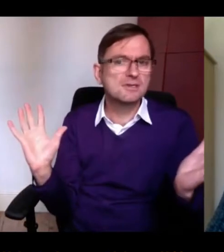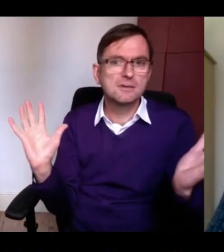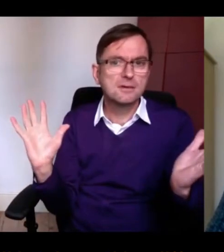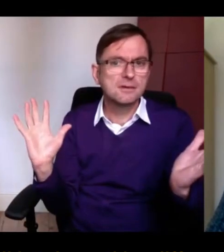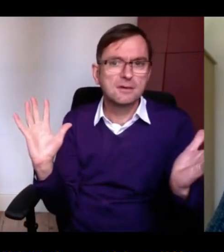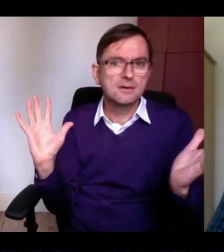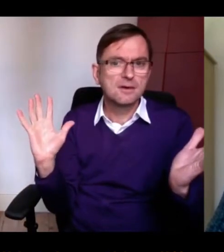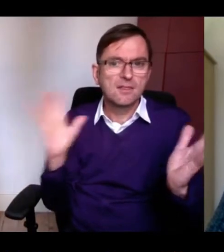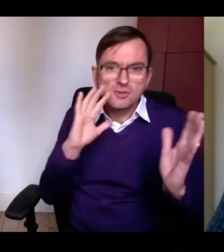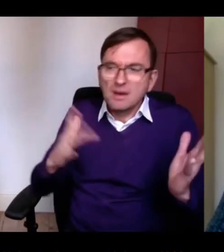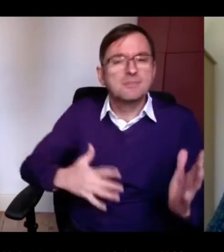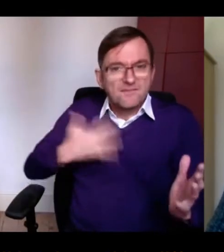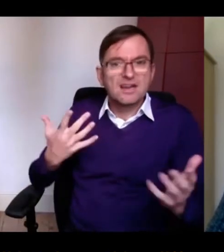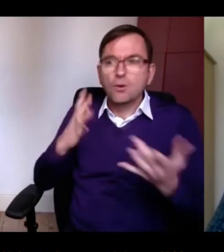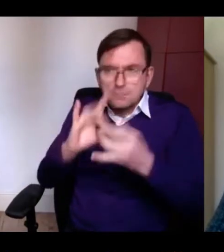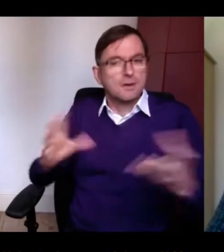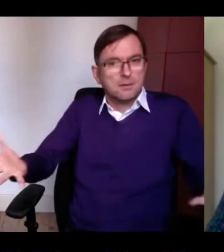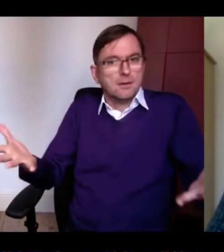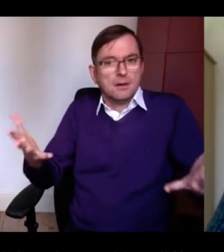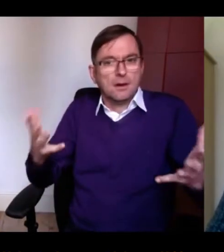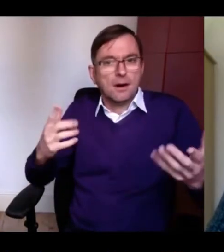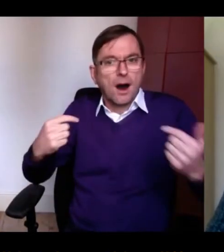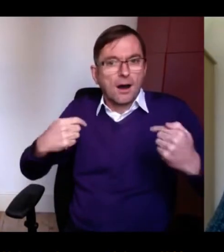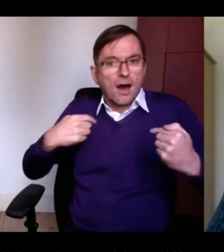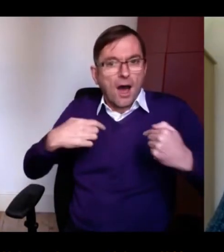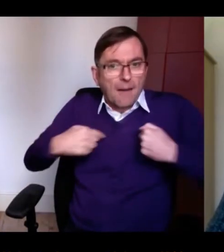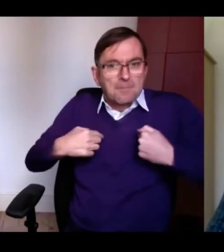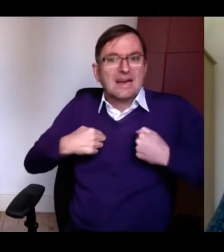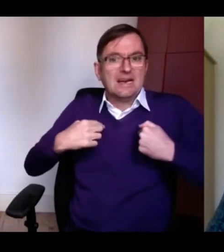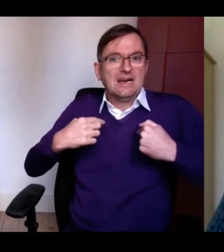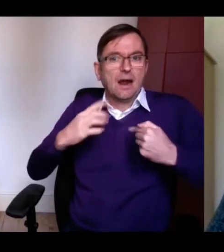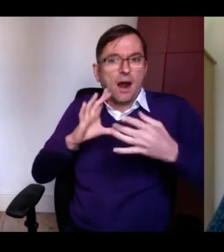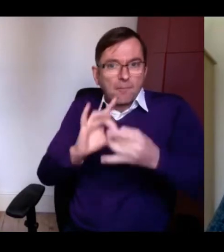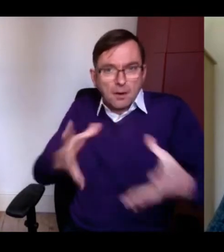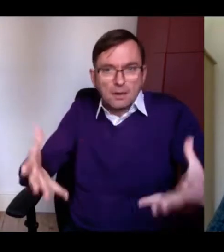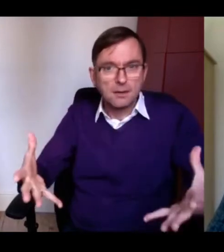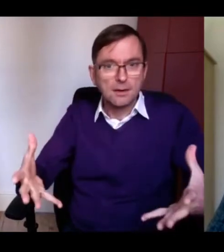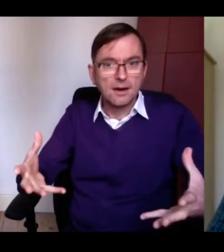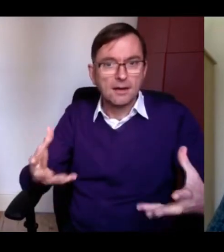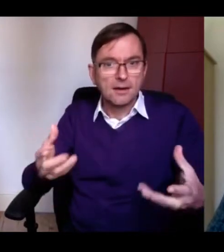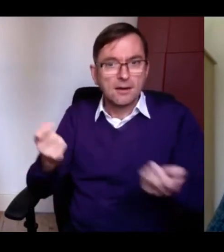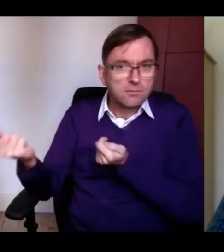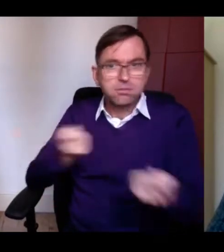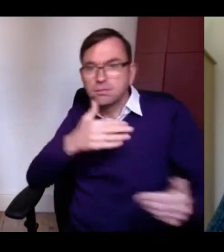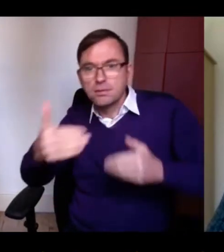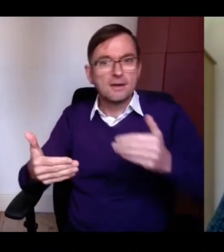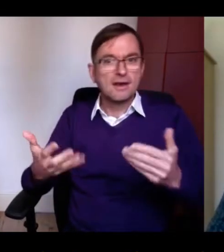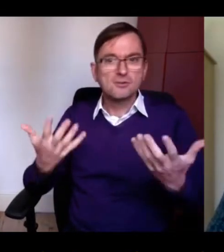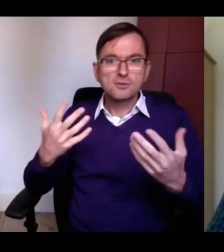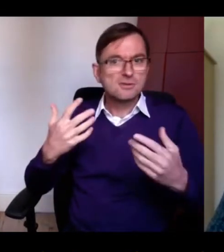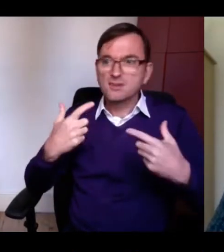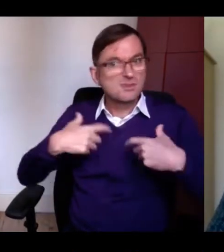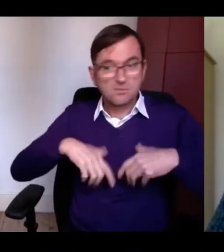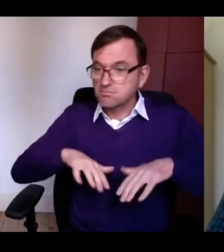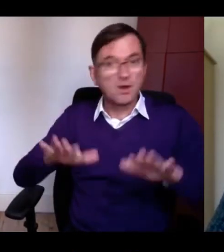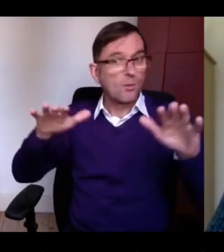I didn't do anything different. I don't think they expected anything different. I'm me. I'm your MC, and